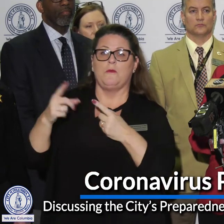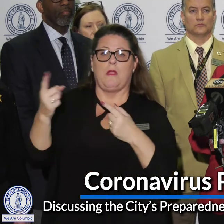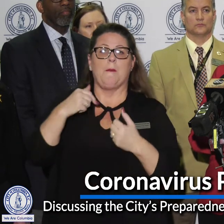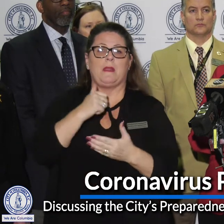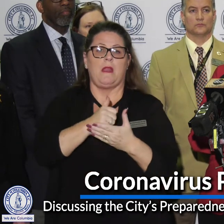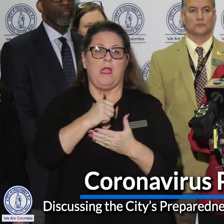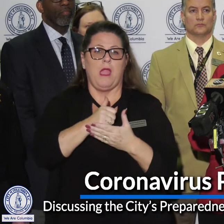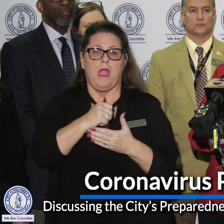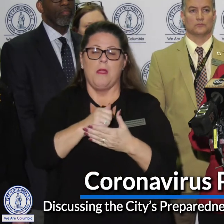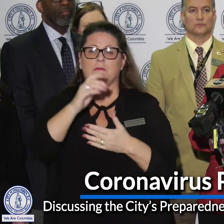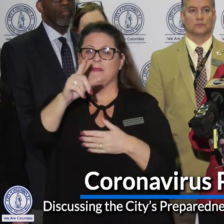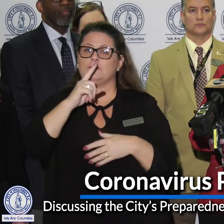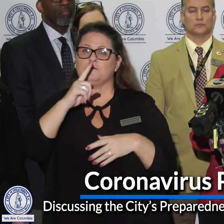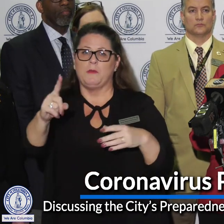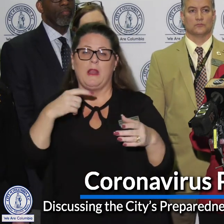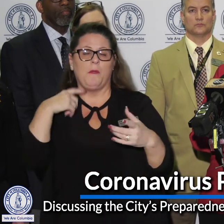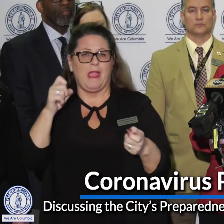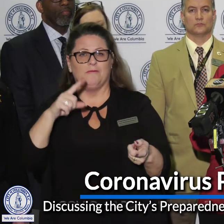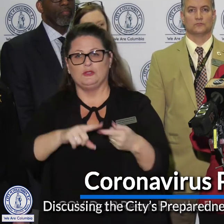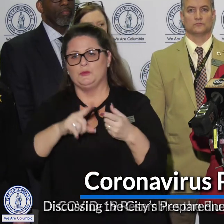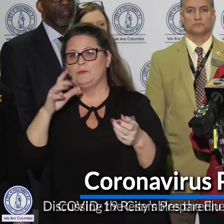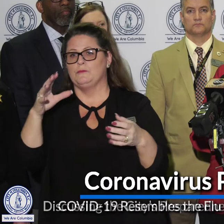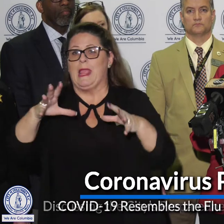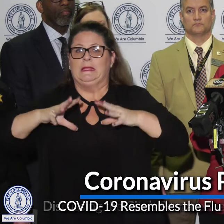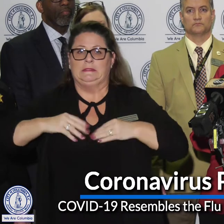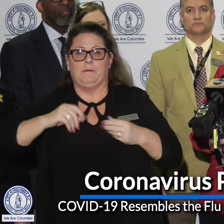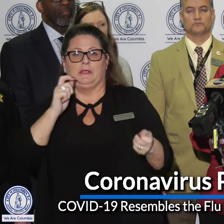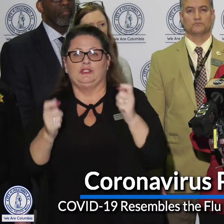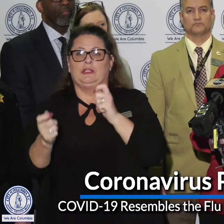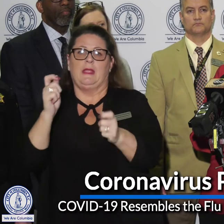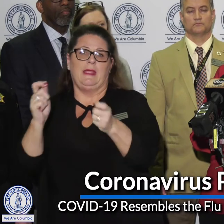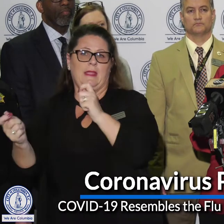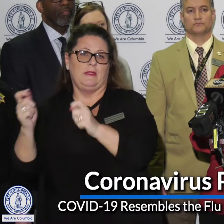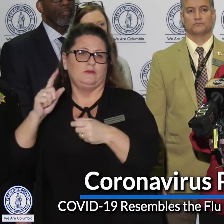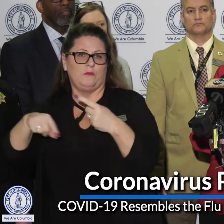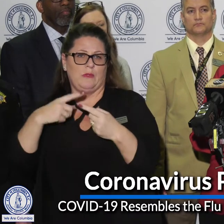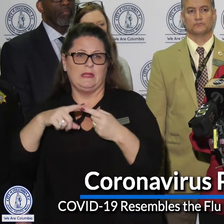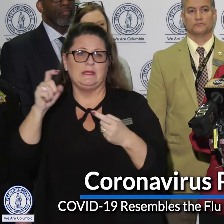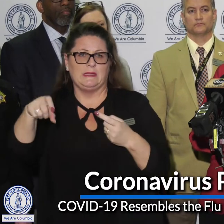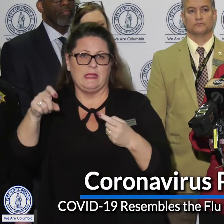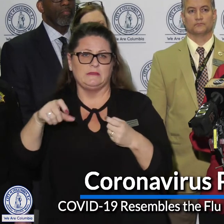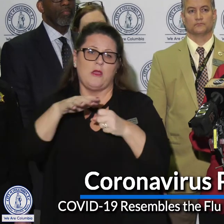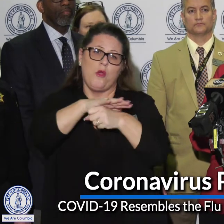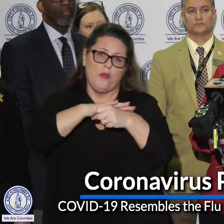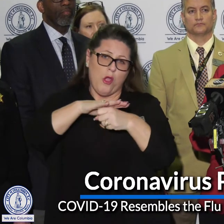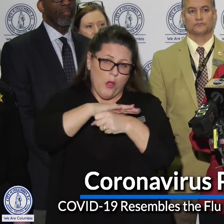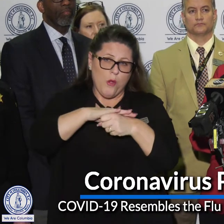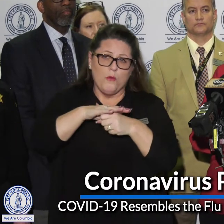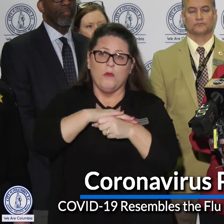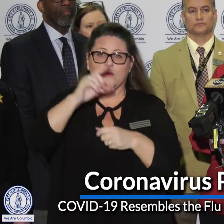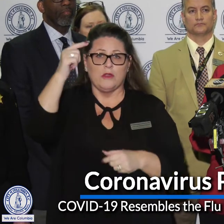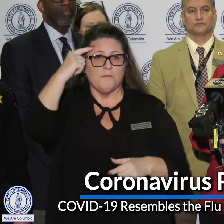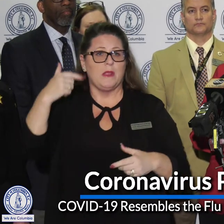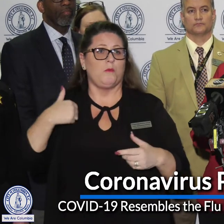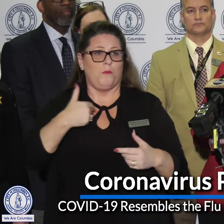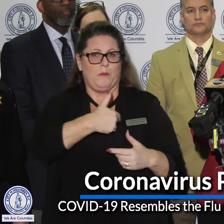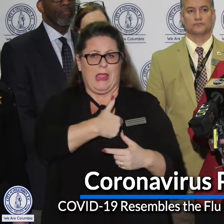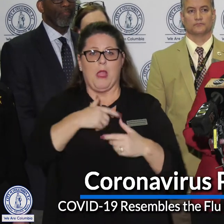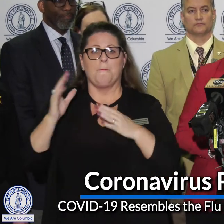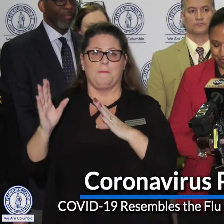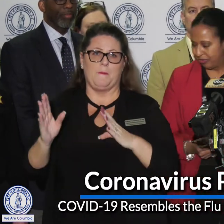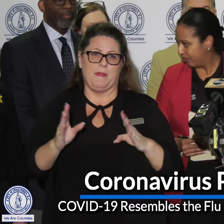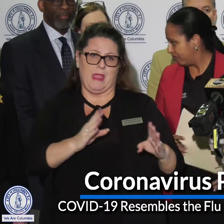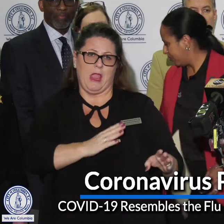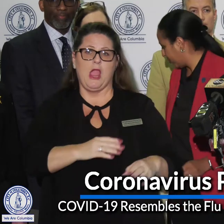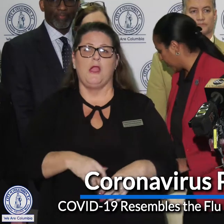fluid situation, and we just want to assure the public that from a government, local government perspective, we are prepared and ready. Thank you.